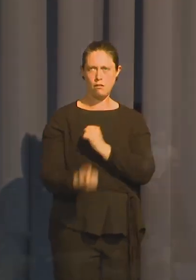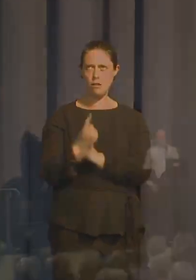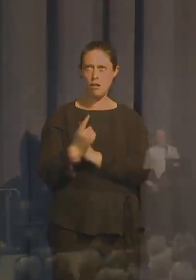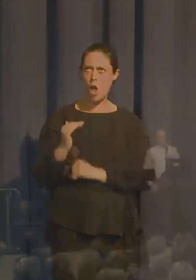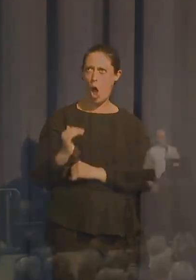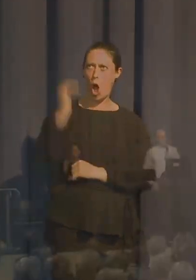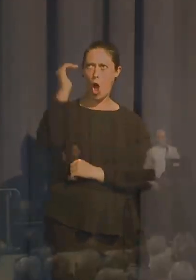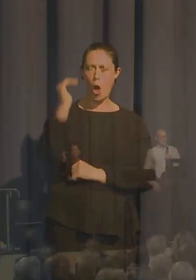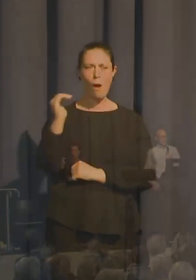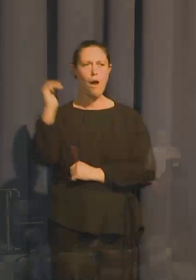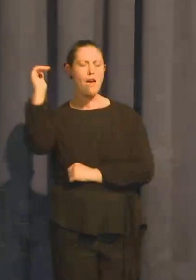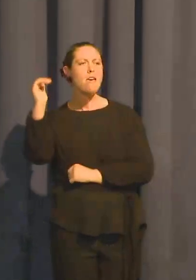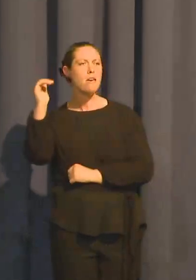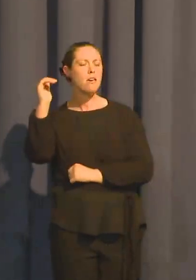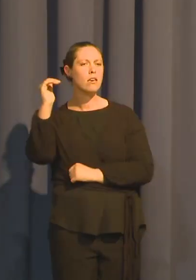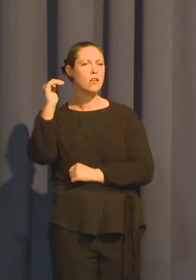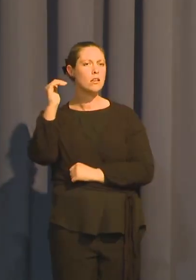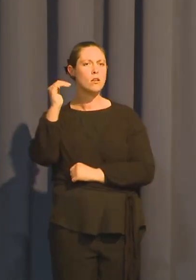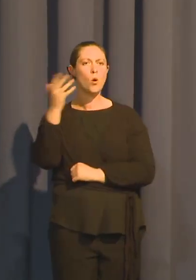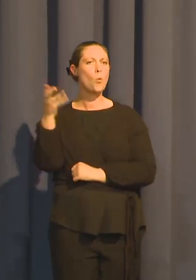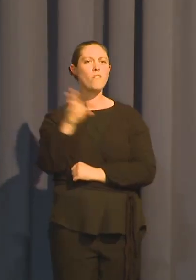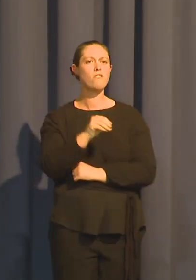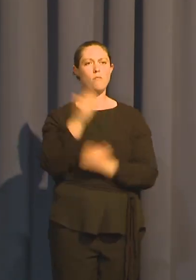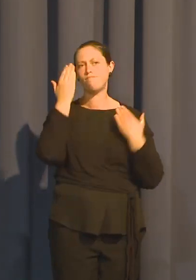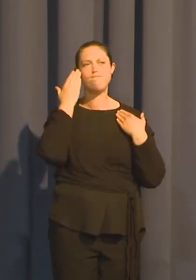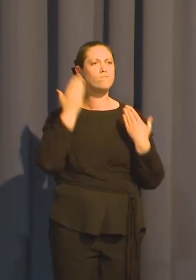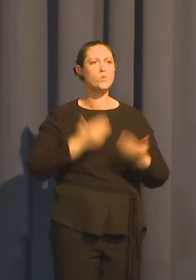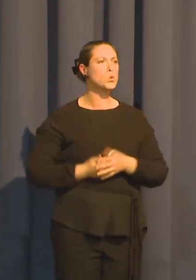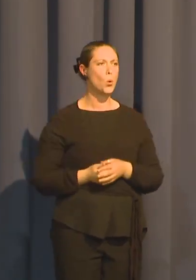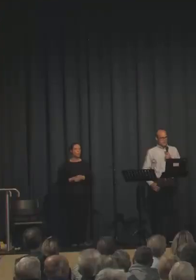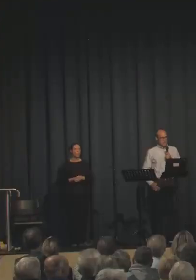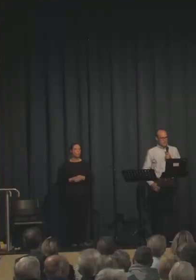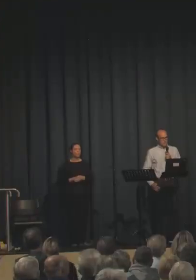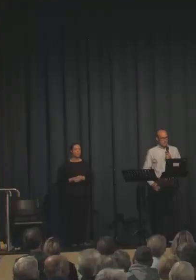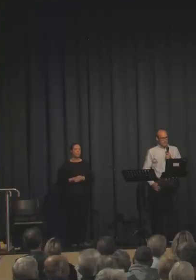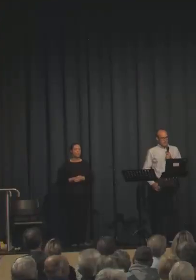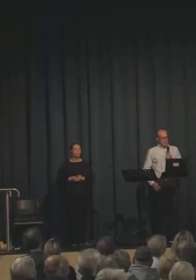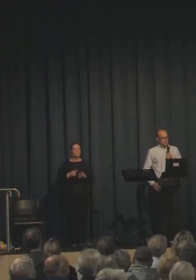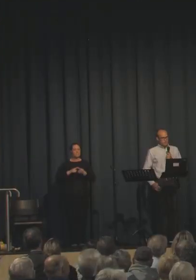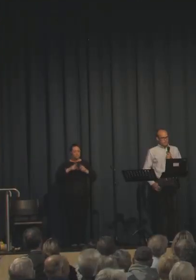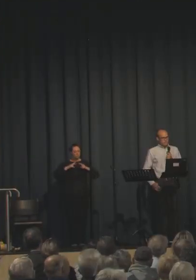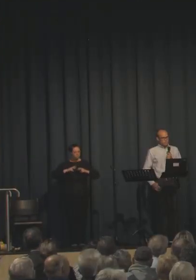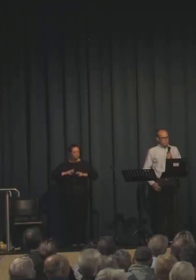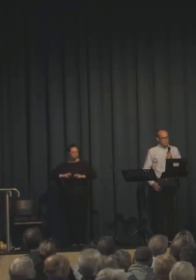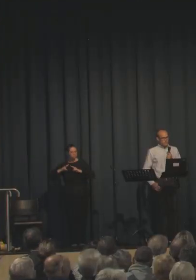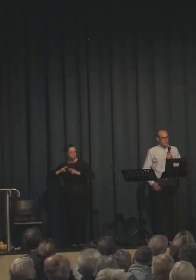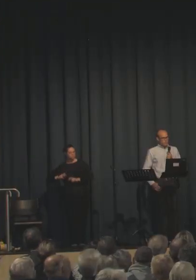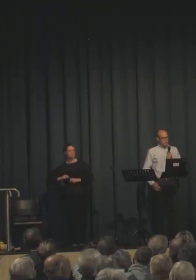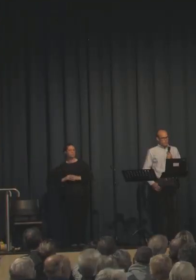results, are still not known, but we're working to continue that investigation.